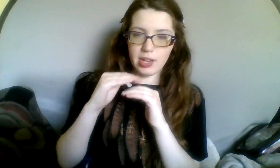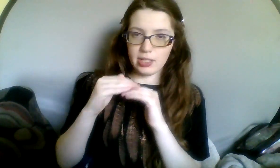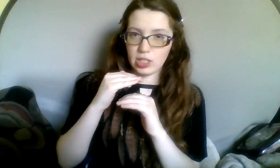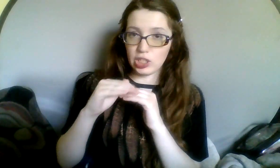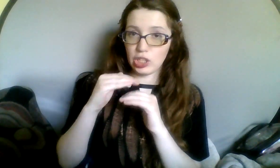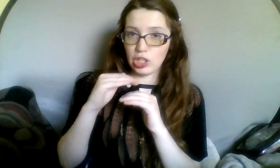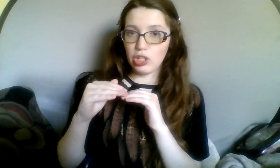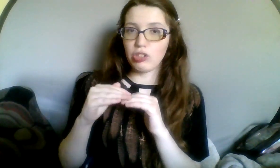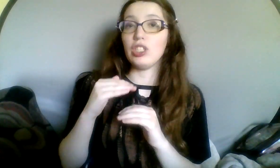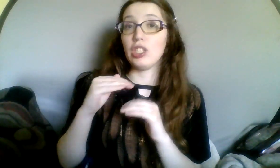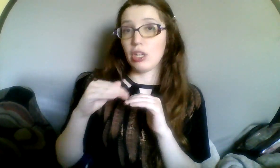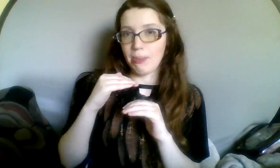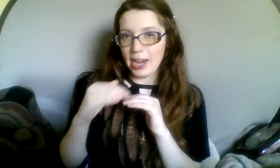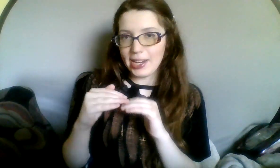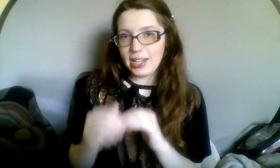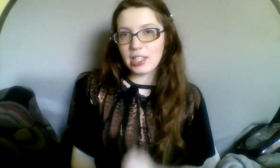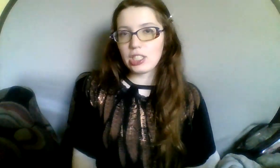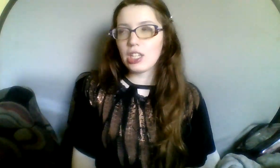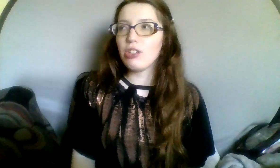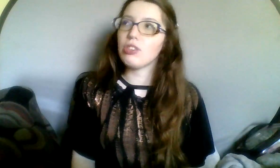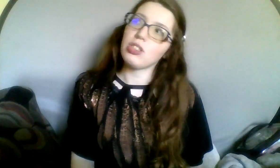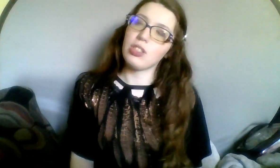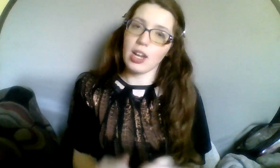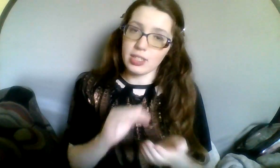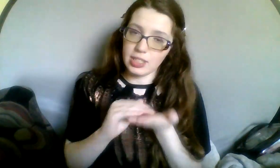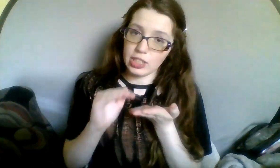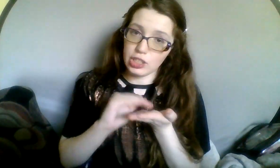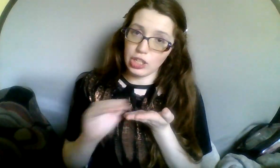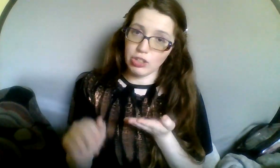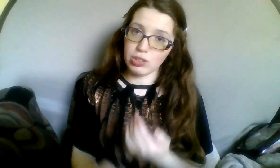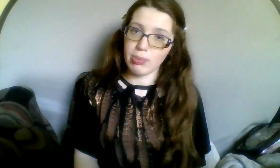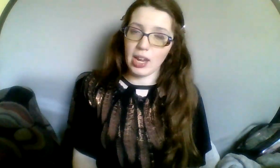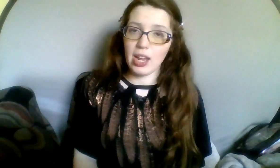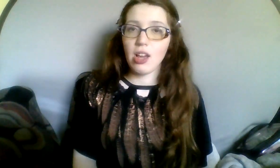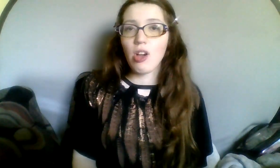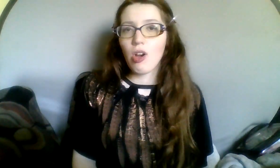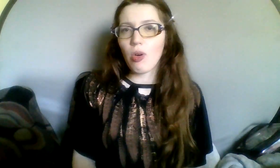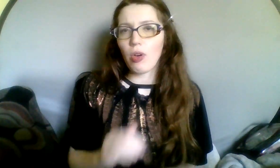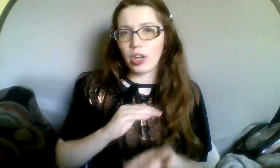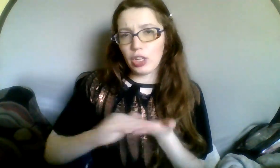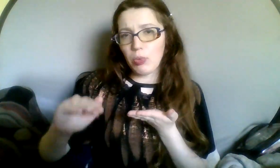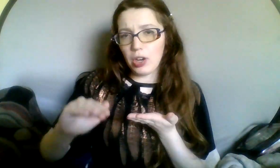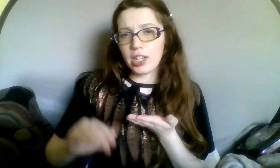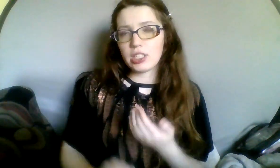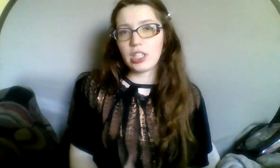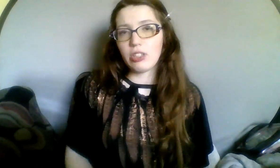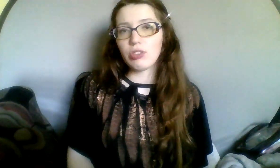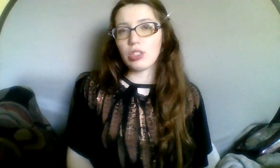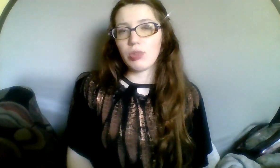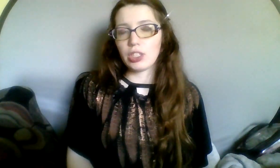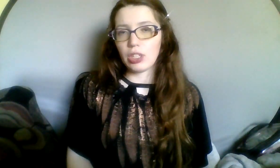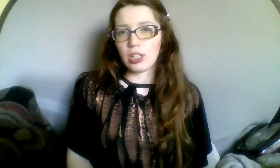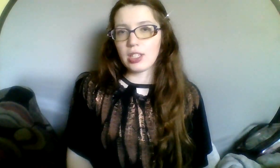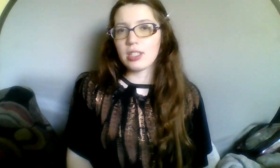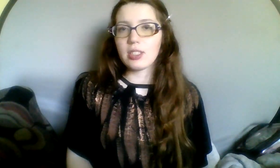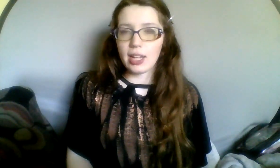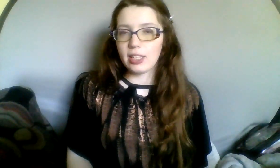it's excuses and you're making an excuse, not as an excuse me. Or you were excused, which are slightly